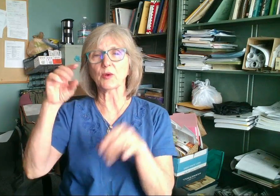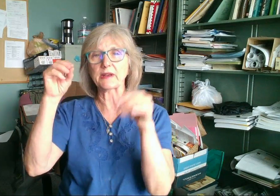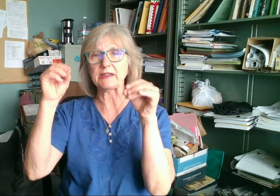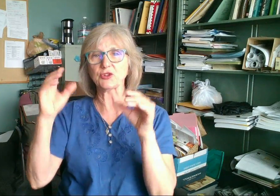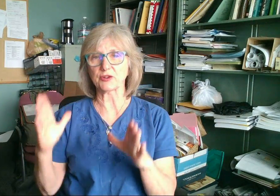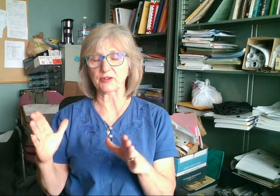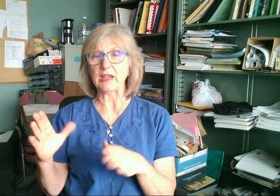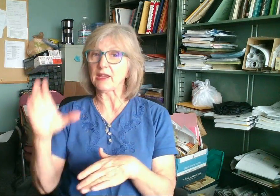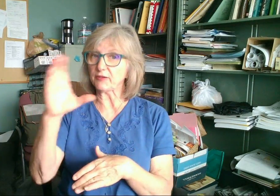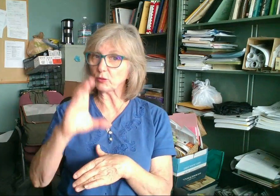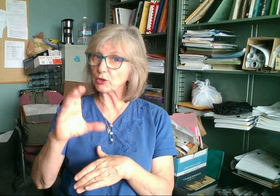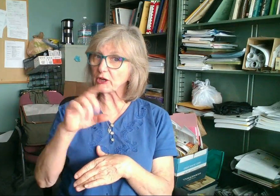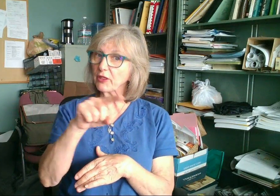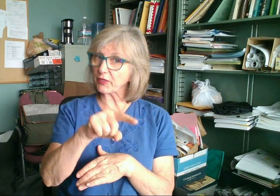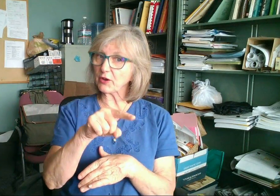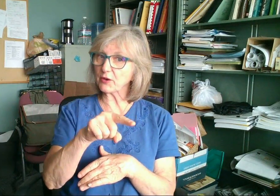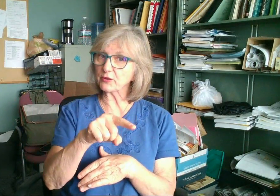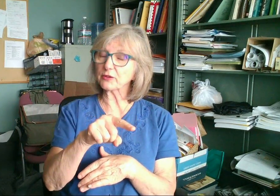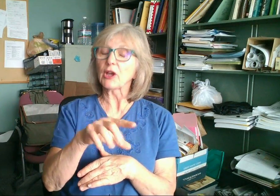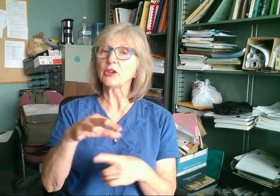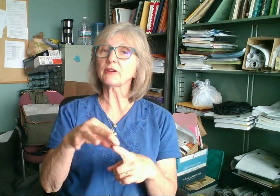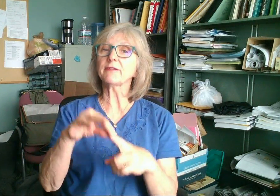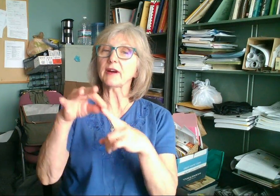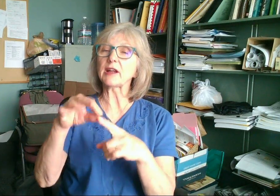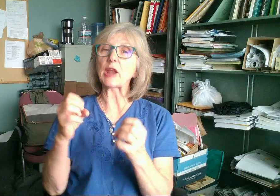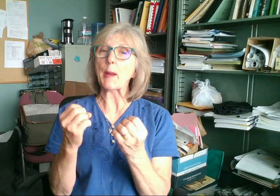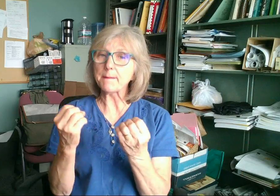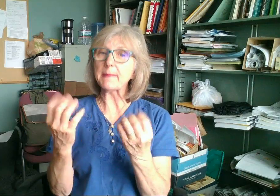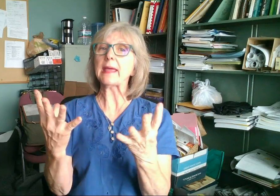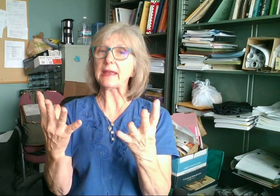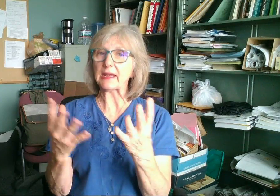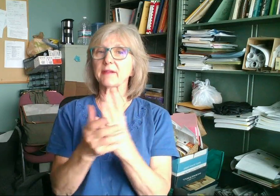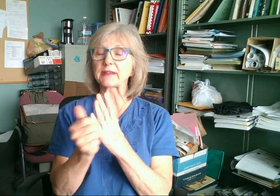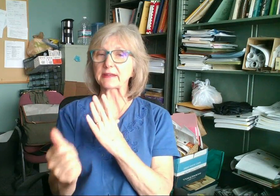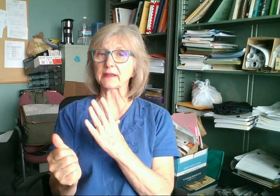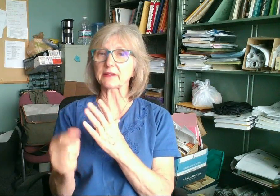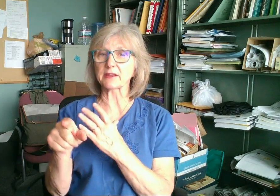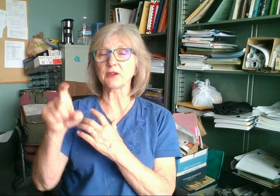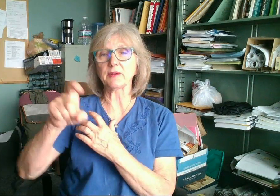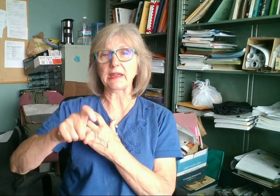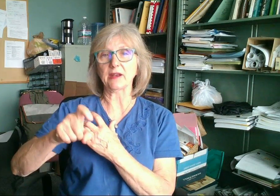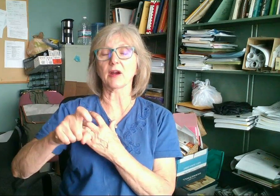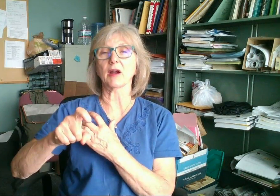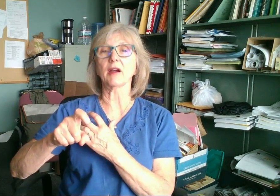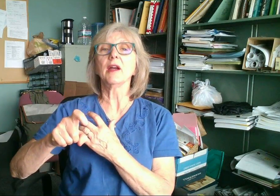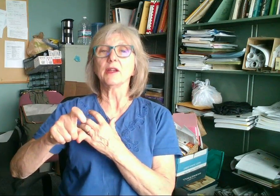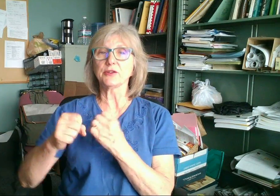for teachers. If you look at those, you'll find many of the skills that you need are